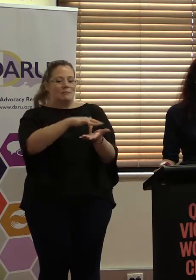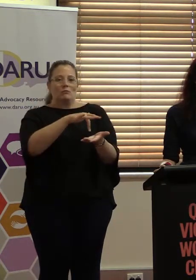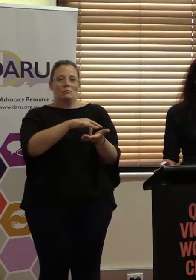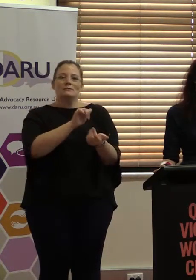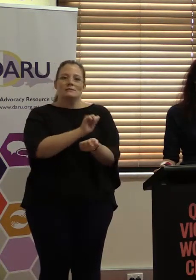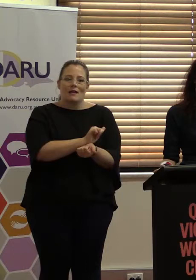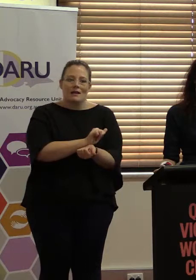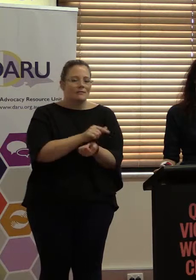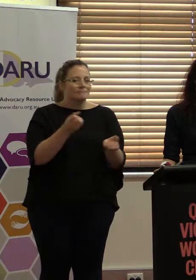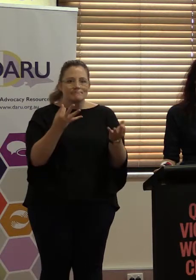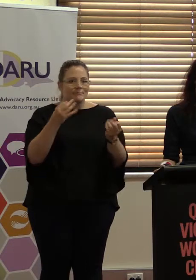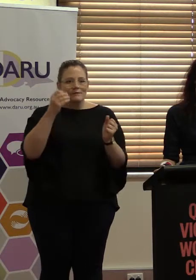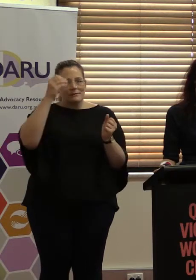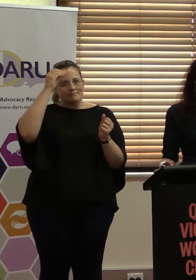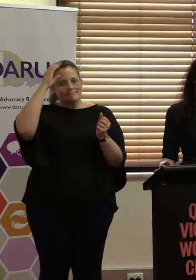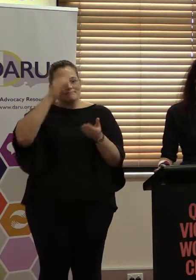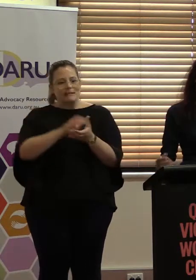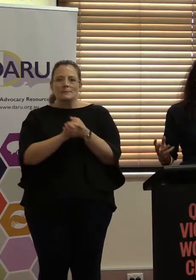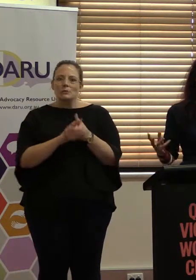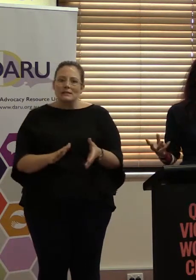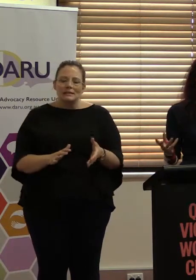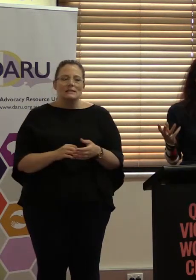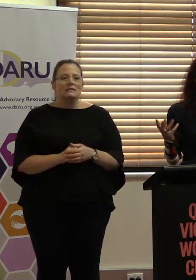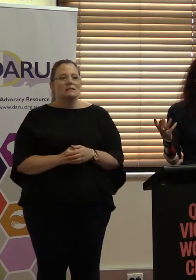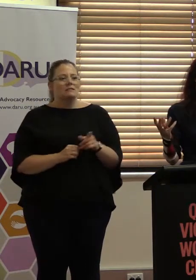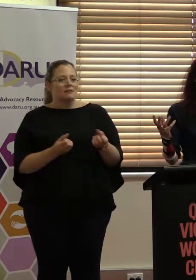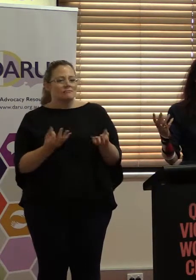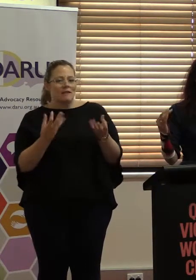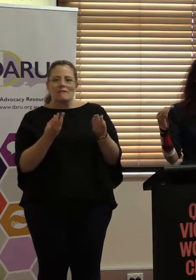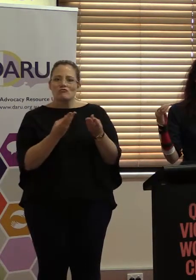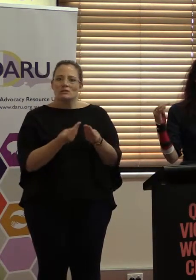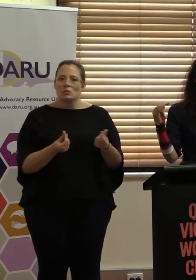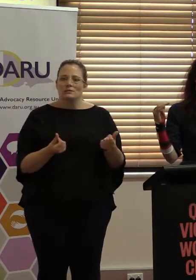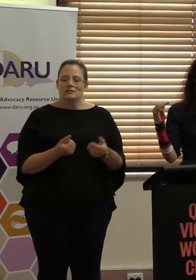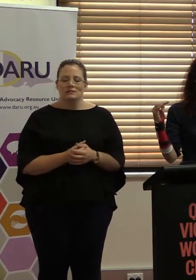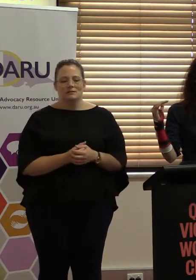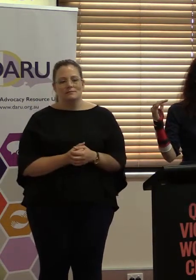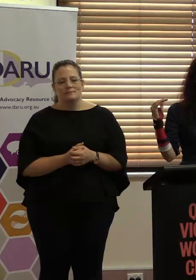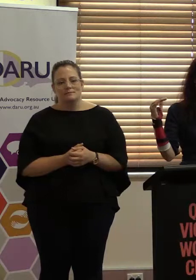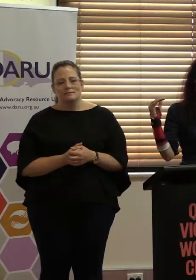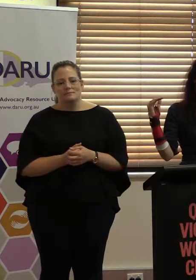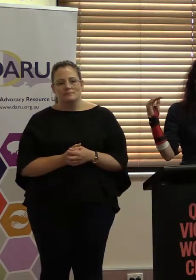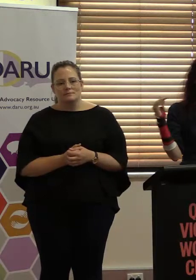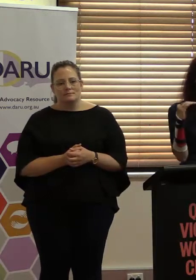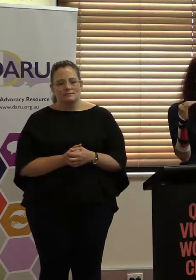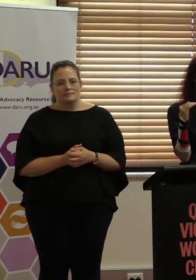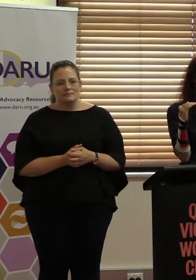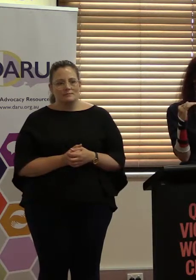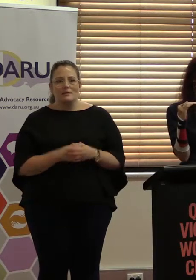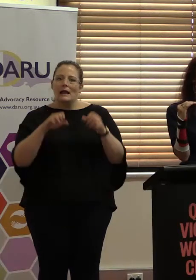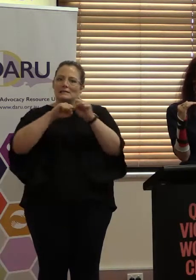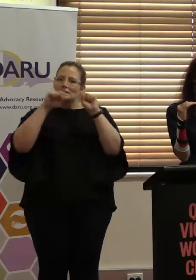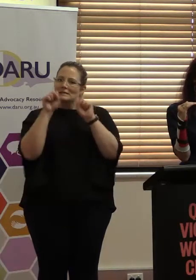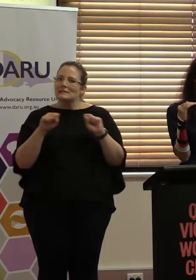expertise, they don't have the resources, and the system is set up so that parents and teachers are at each